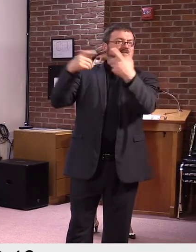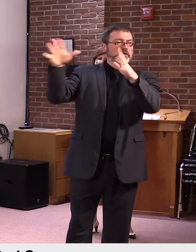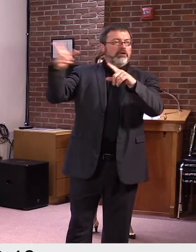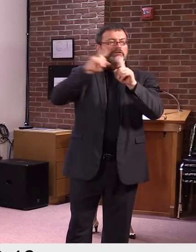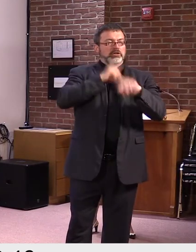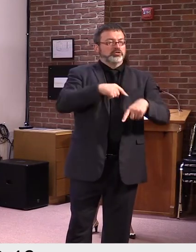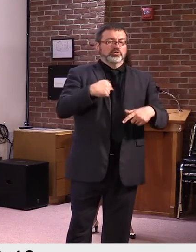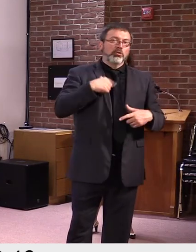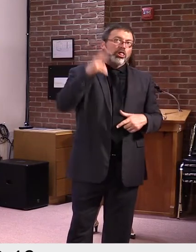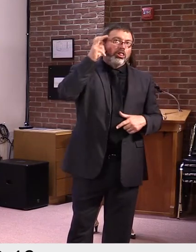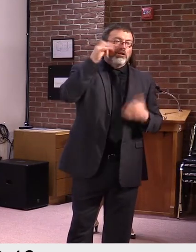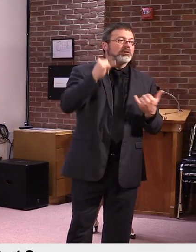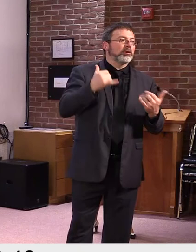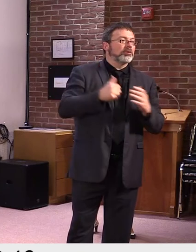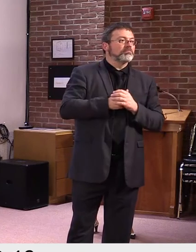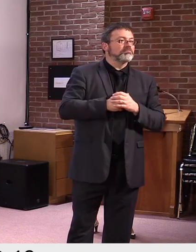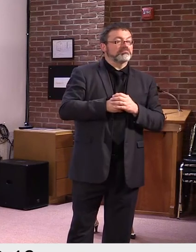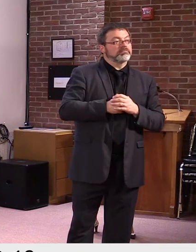Jack, NECN.